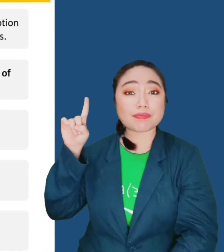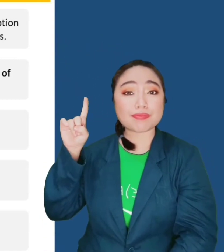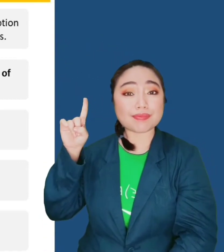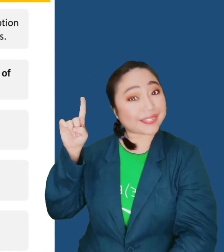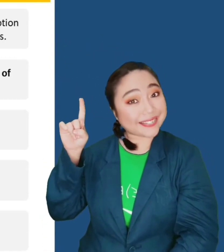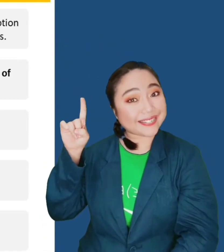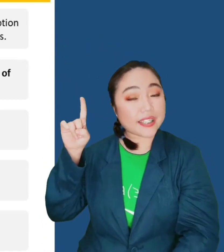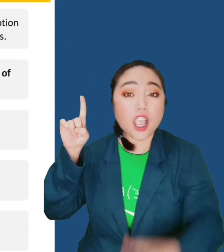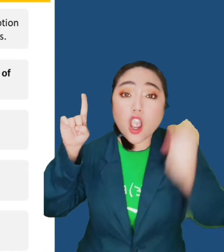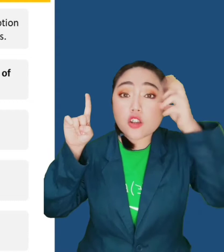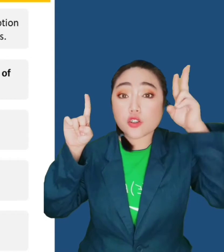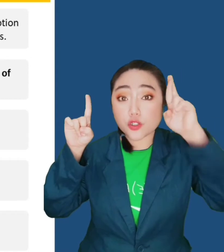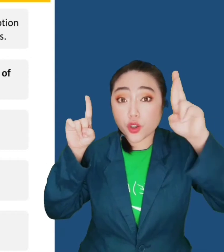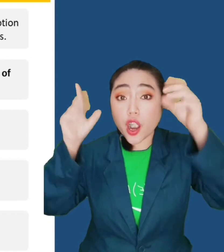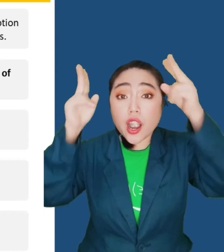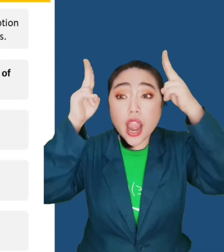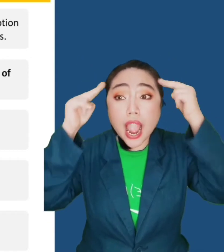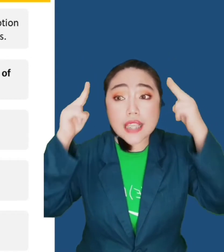Number 1.